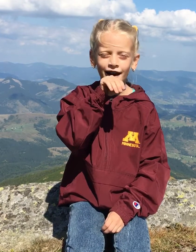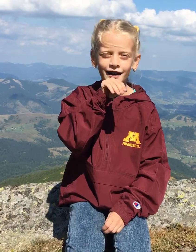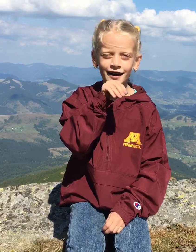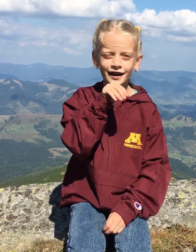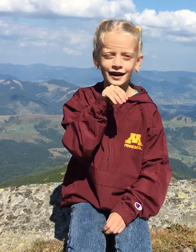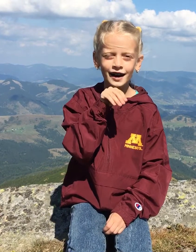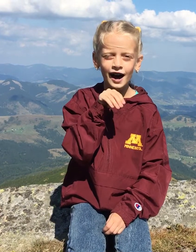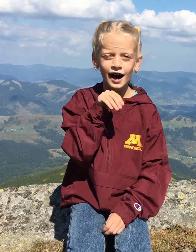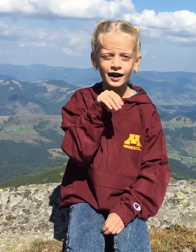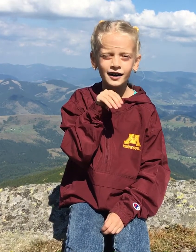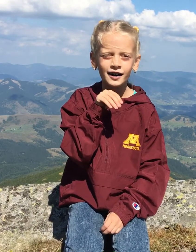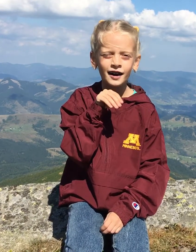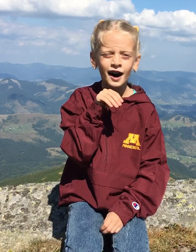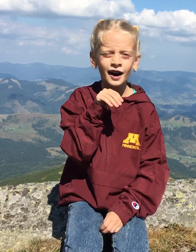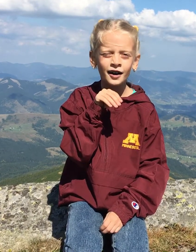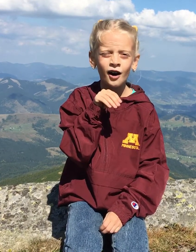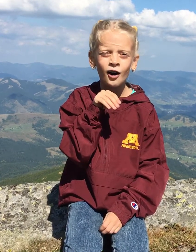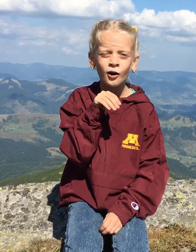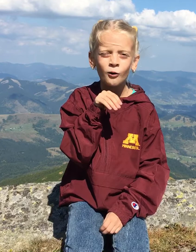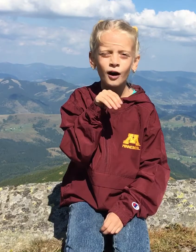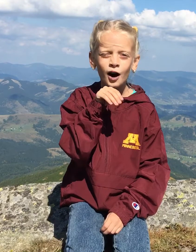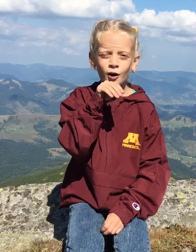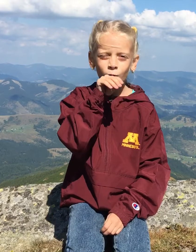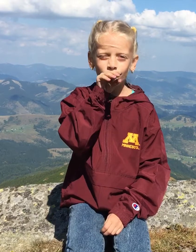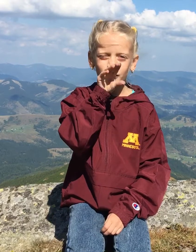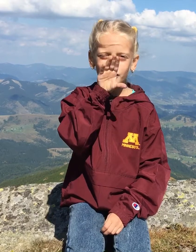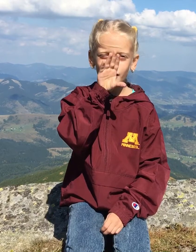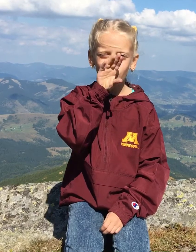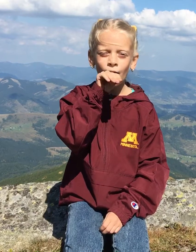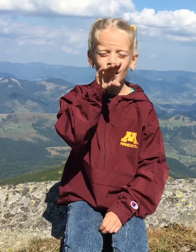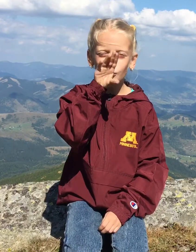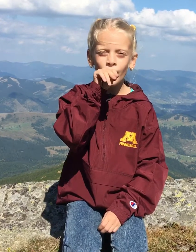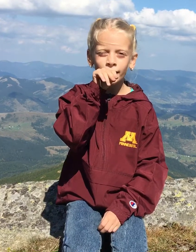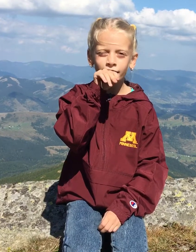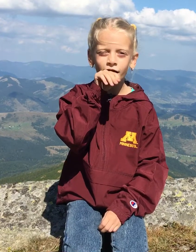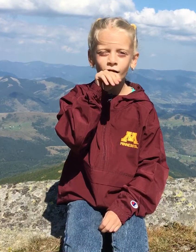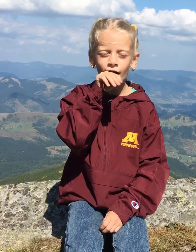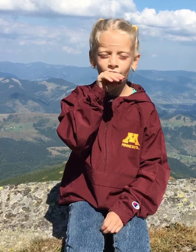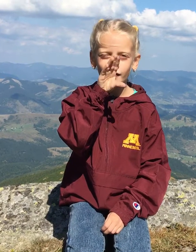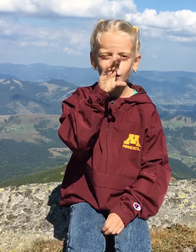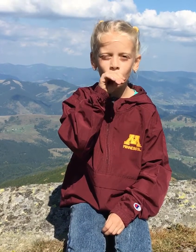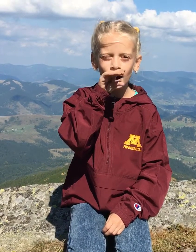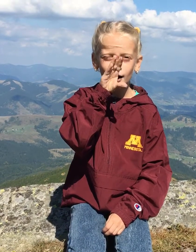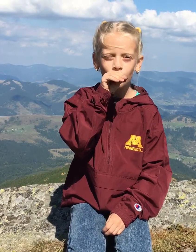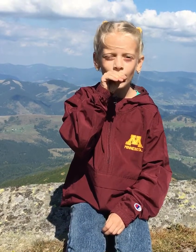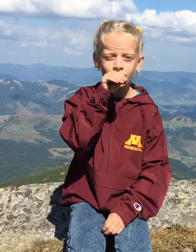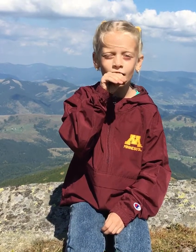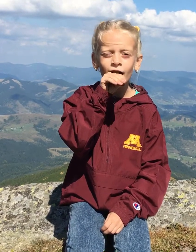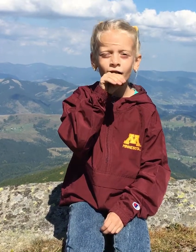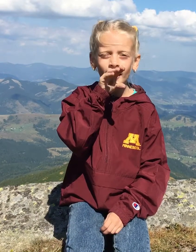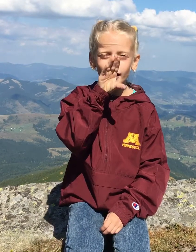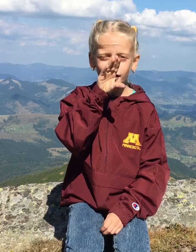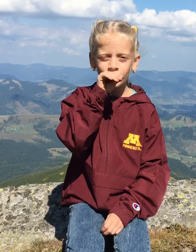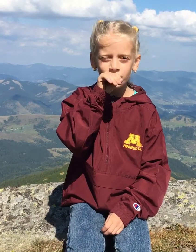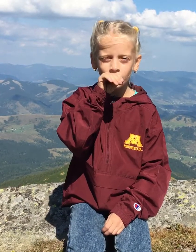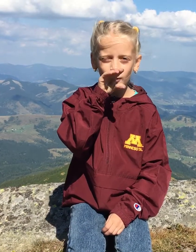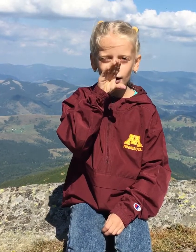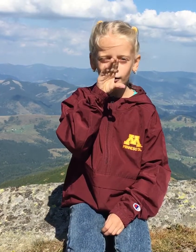E-I-E-I-O. With the quack quack here and the quack quack there. Here the quack,